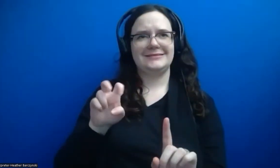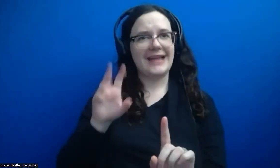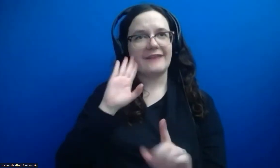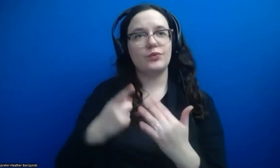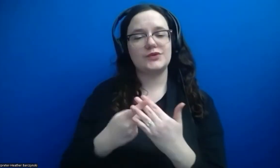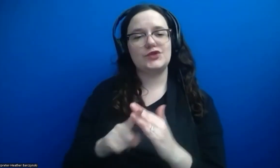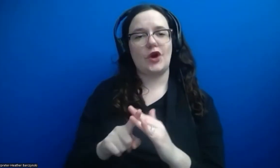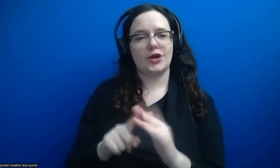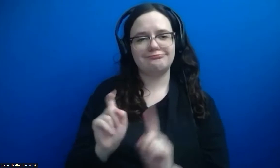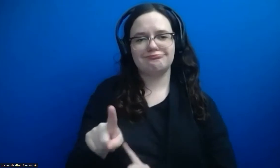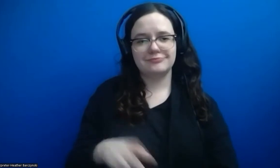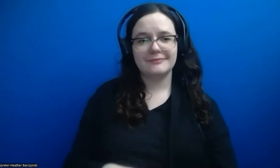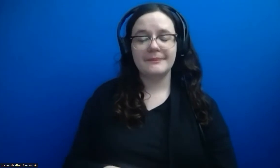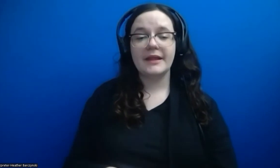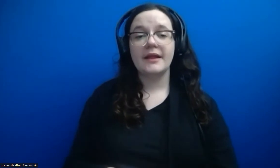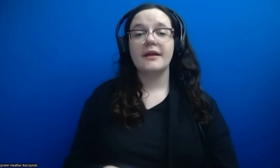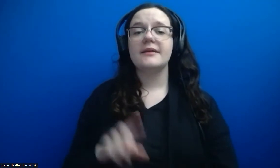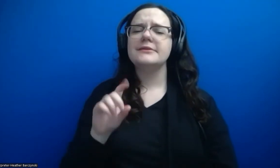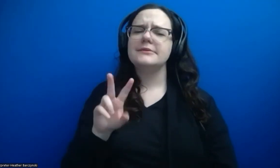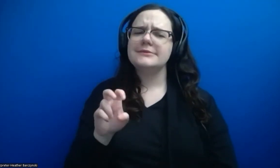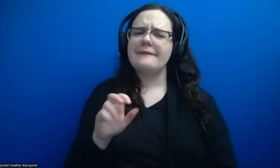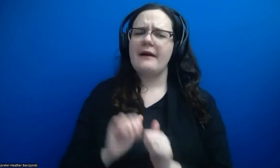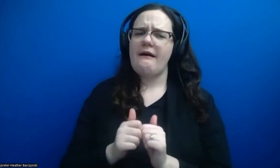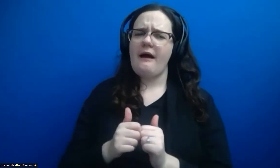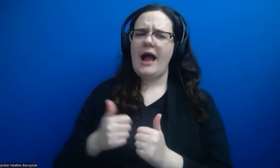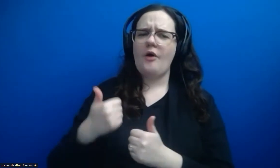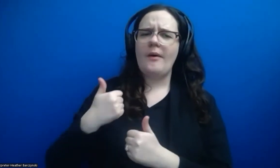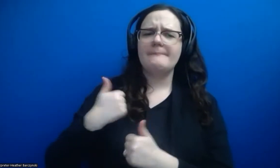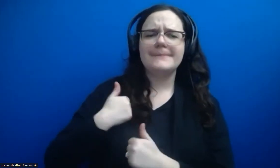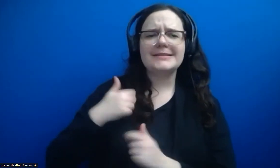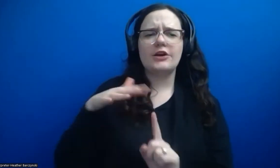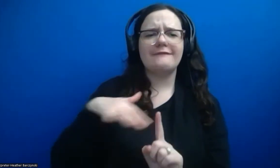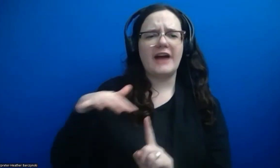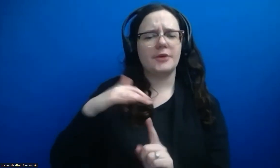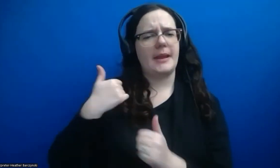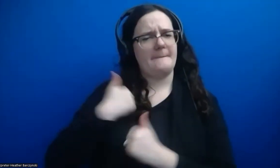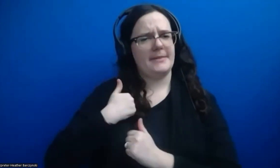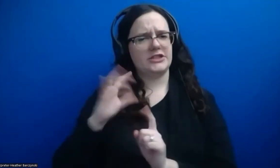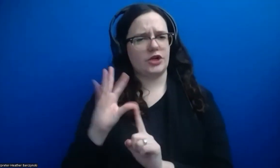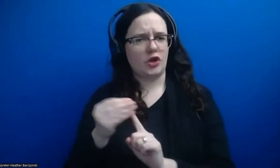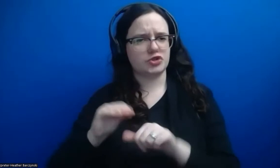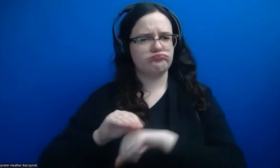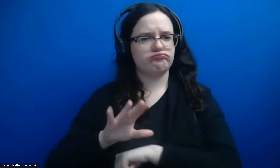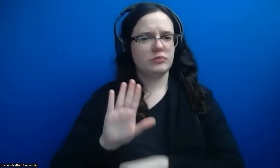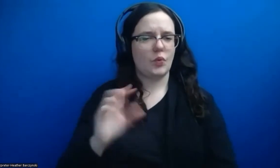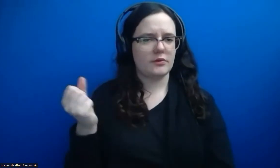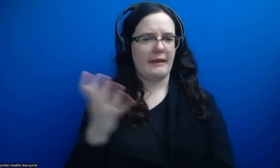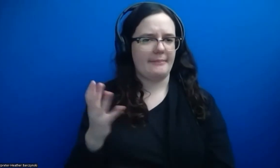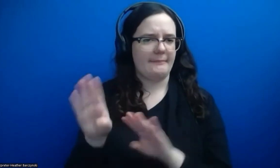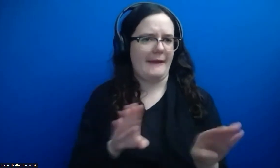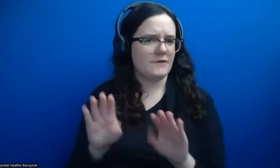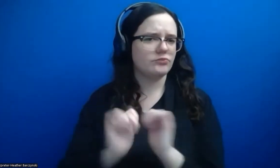military environment or the military culture affect your gambling behavior?